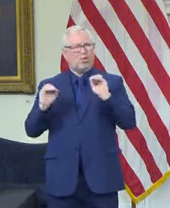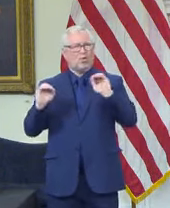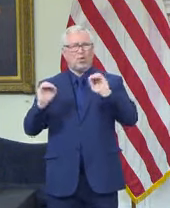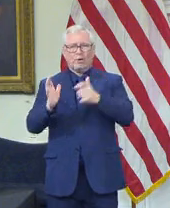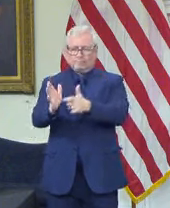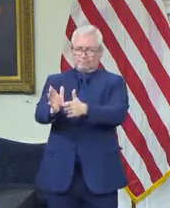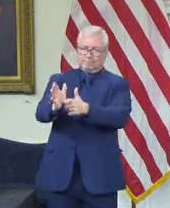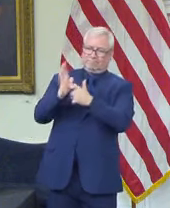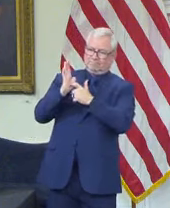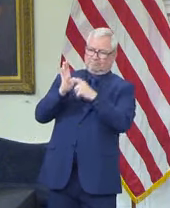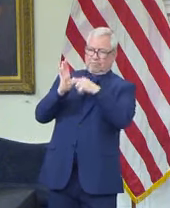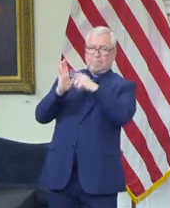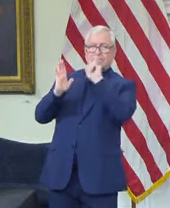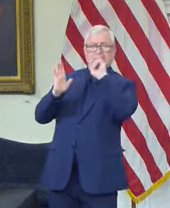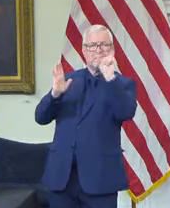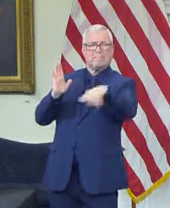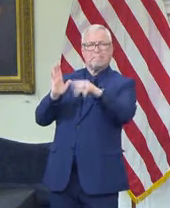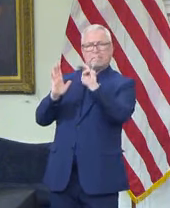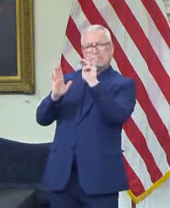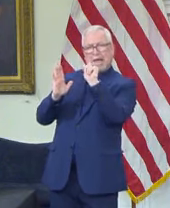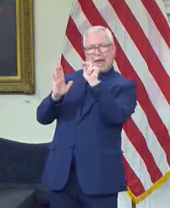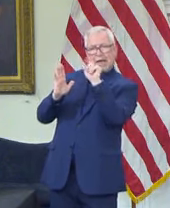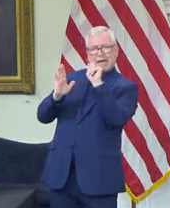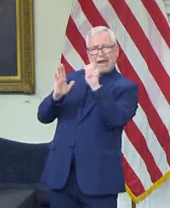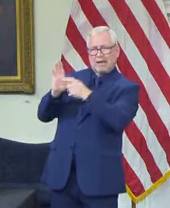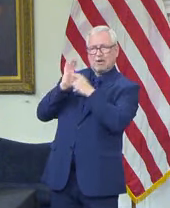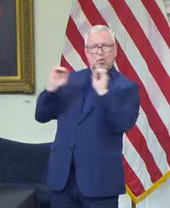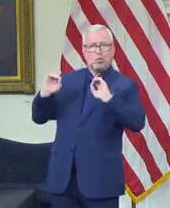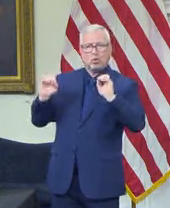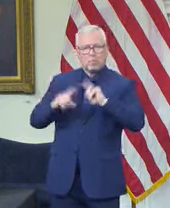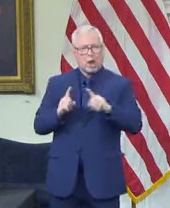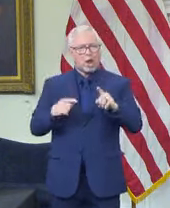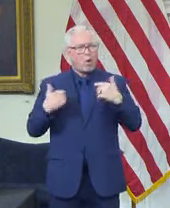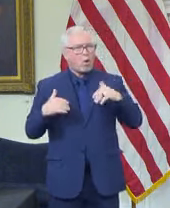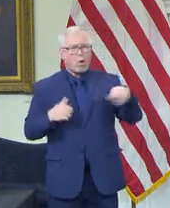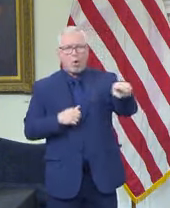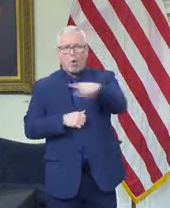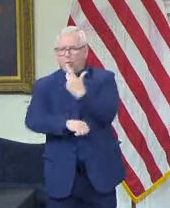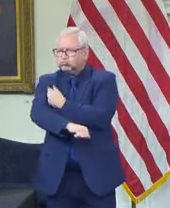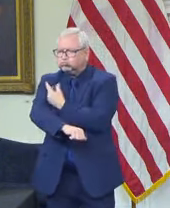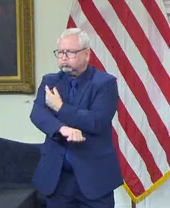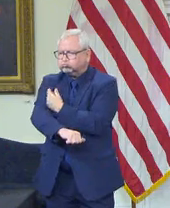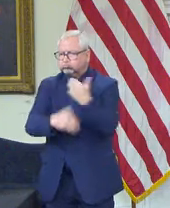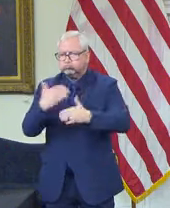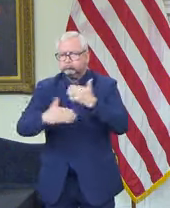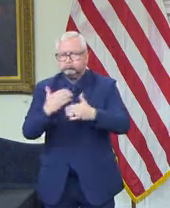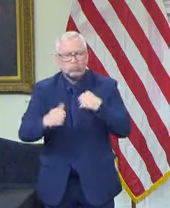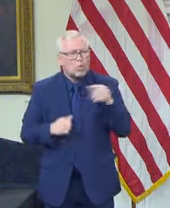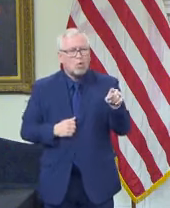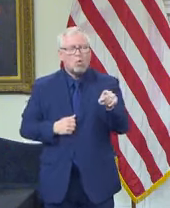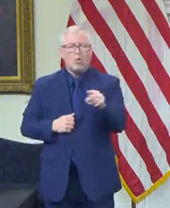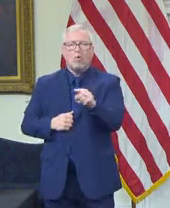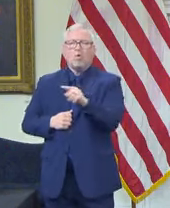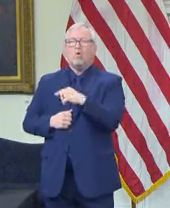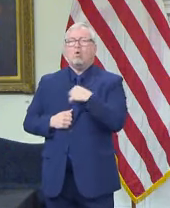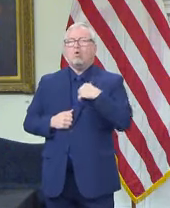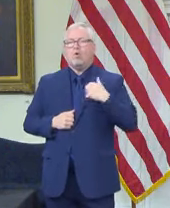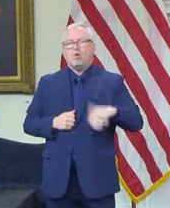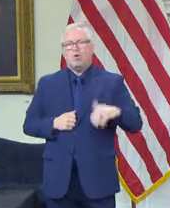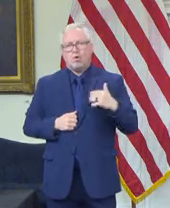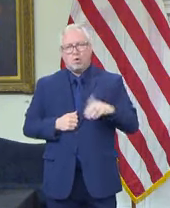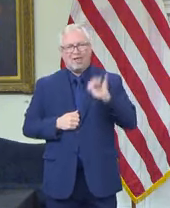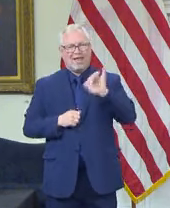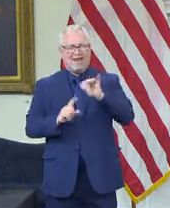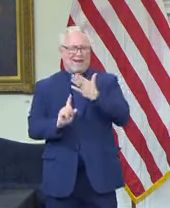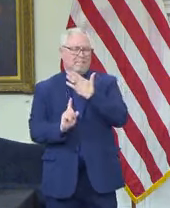mask usage, meaning we're better than 45 other states. It continues to be one of the best mitigation strategies we